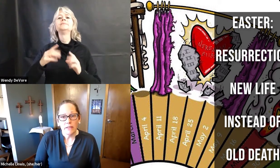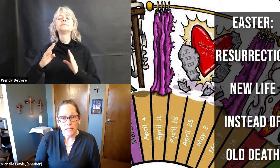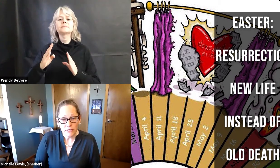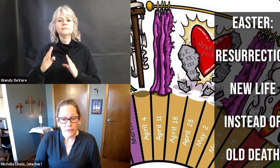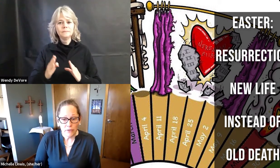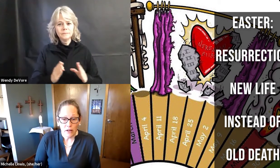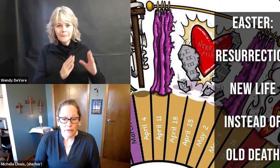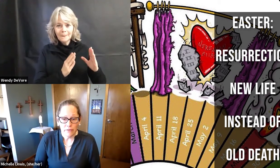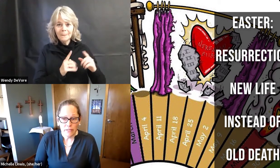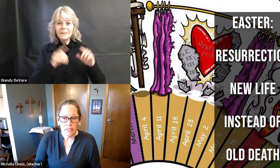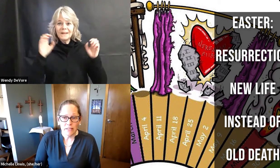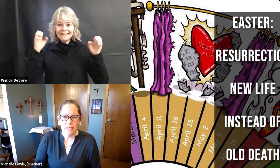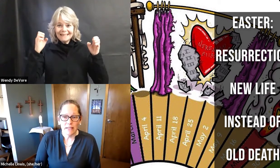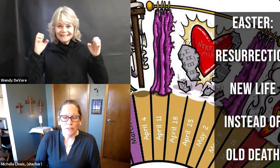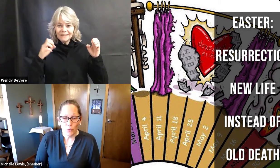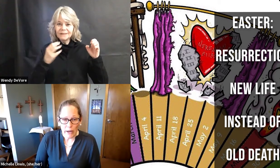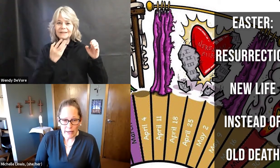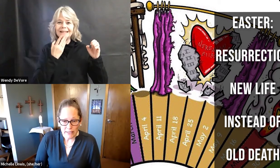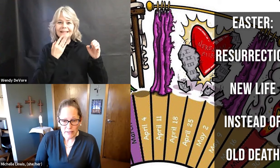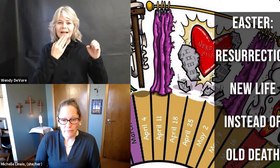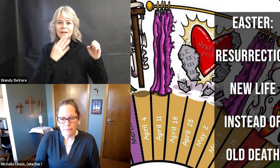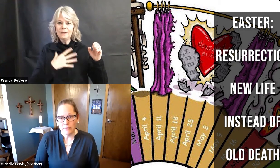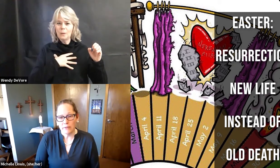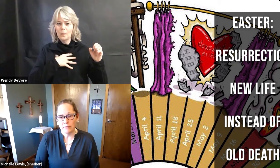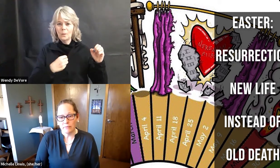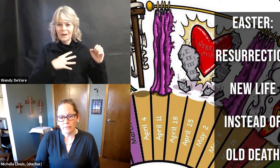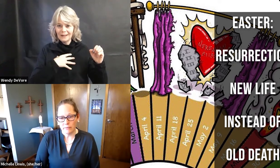And then Easter, the color of the season is white